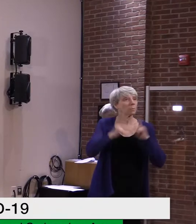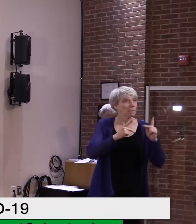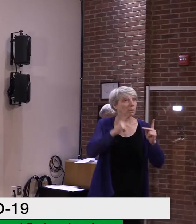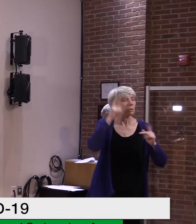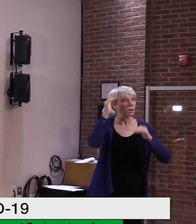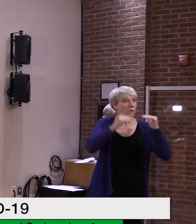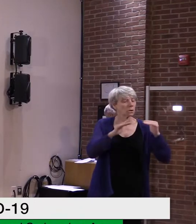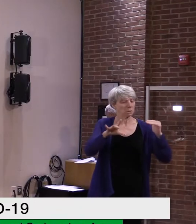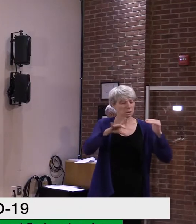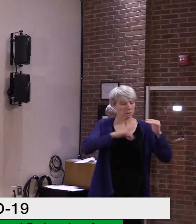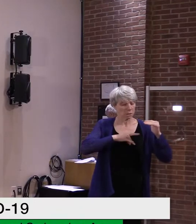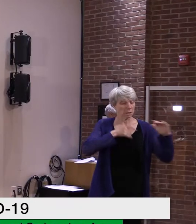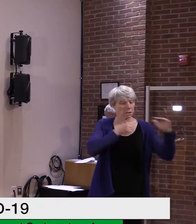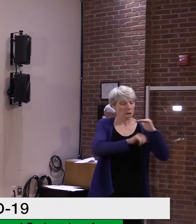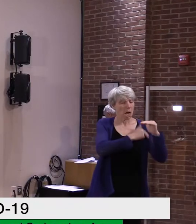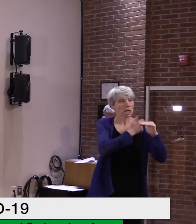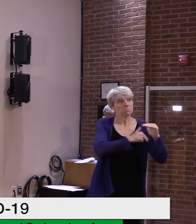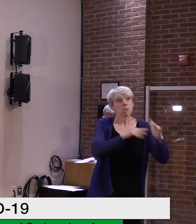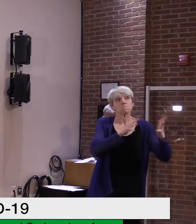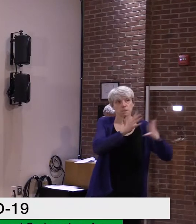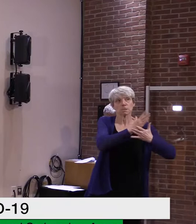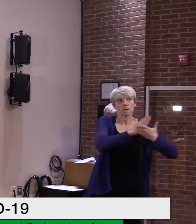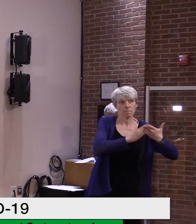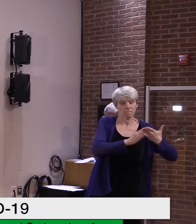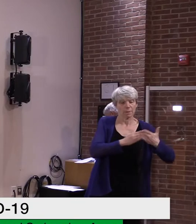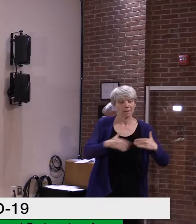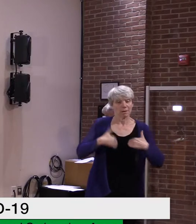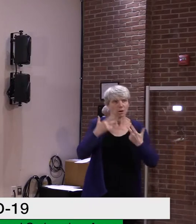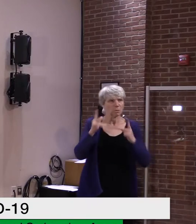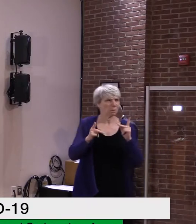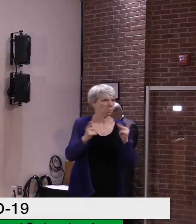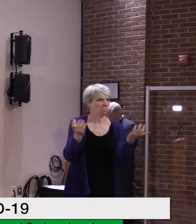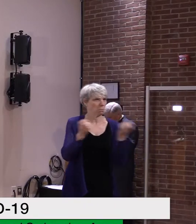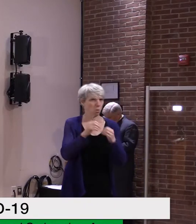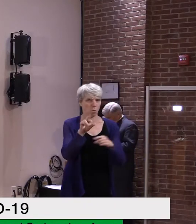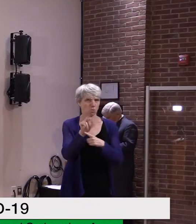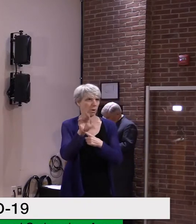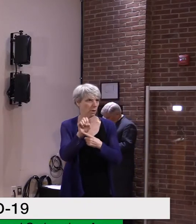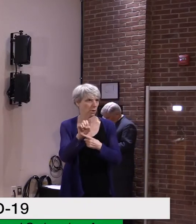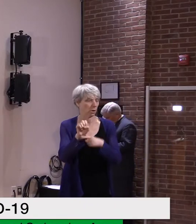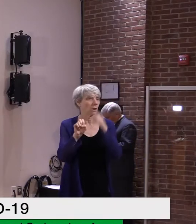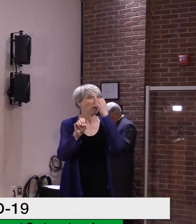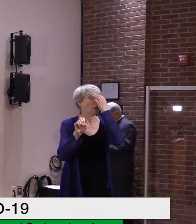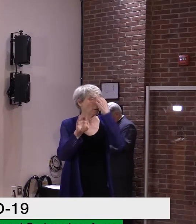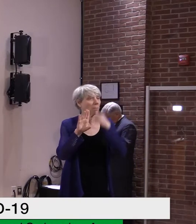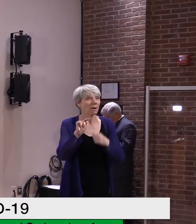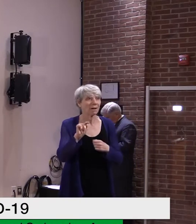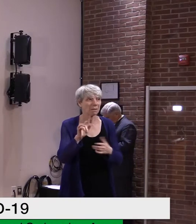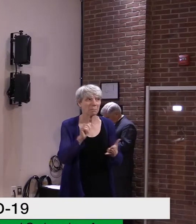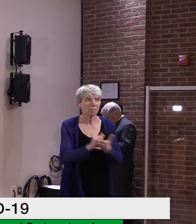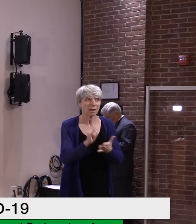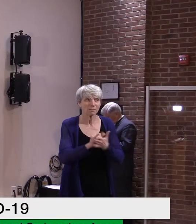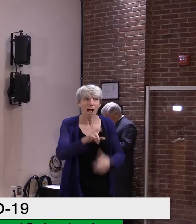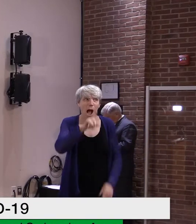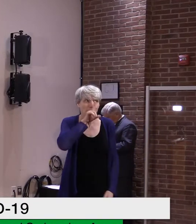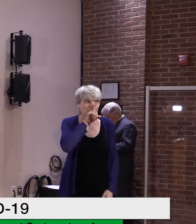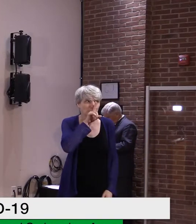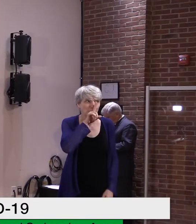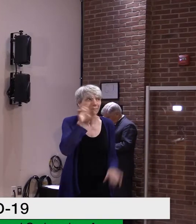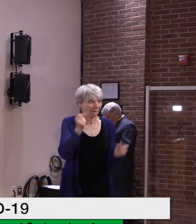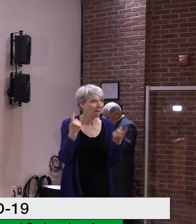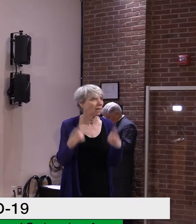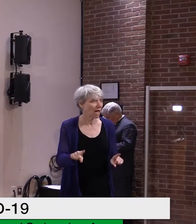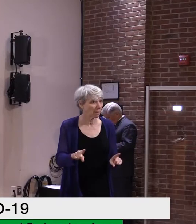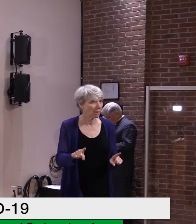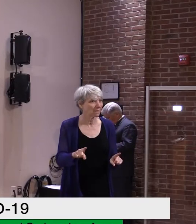severe disease can occur in any age group, as the CDC just reinforced for us in published experience